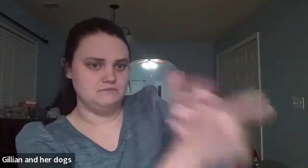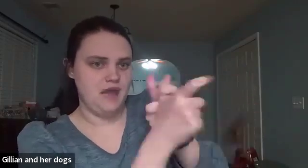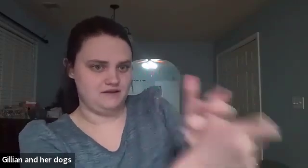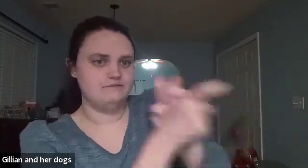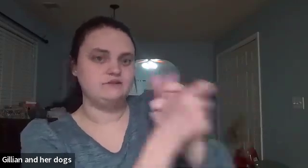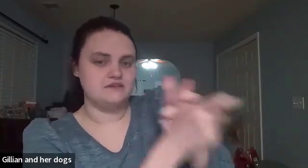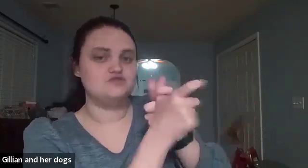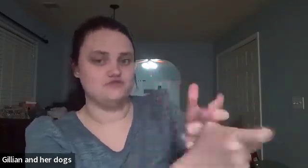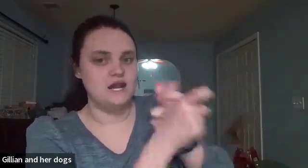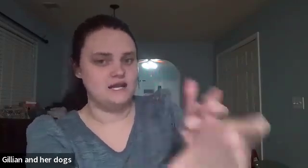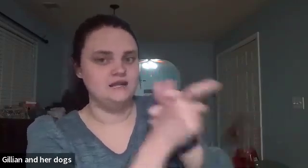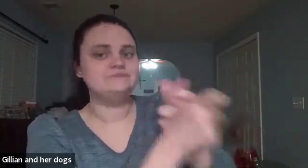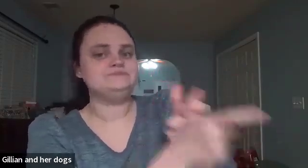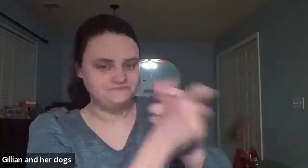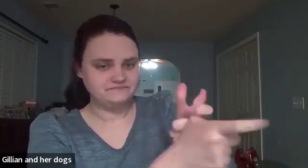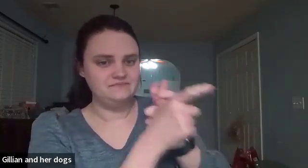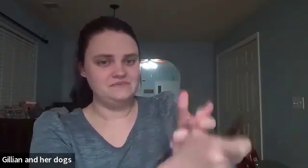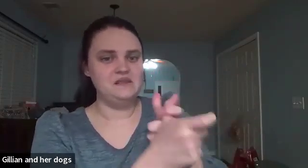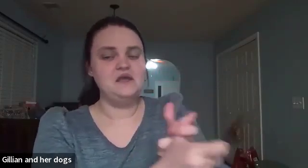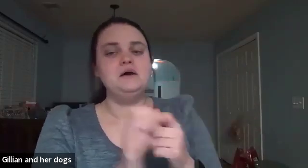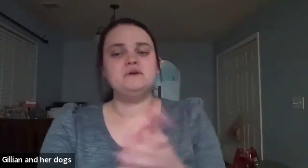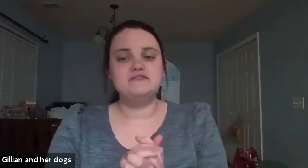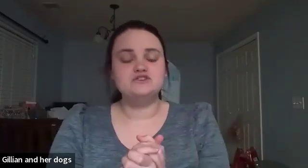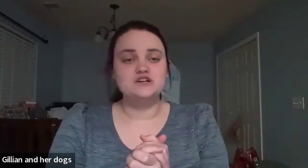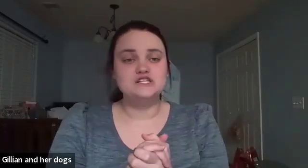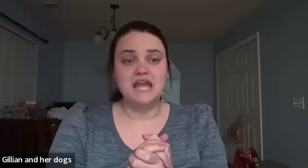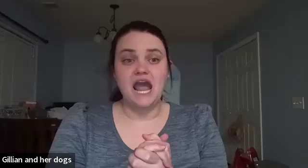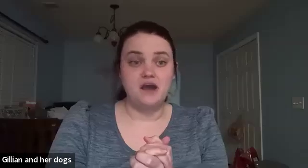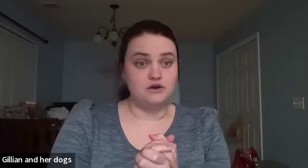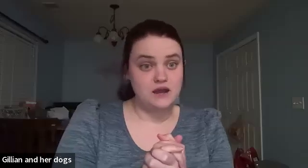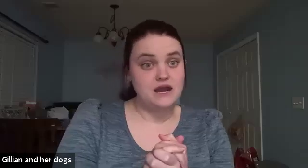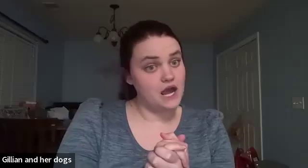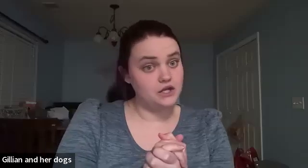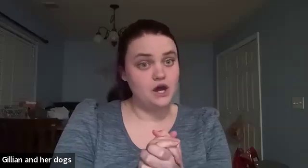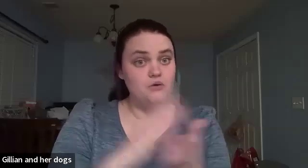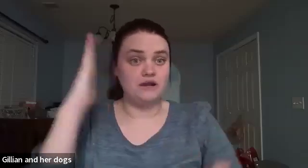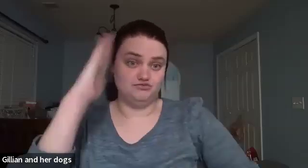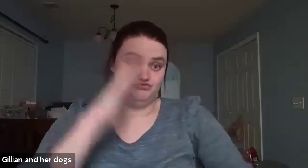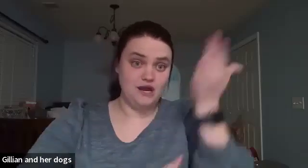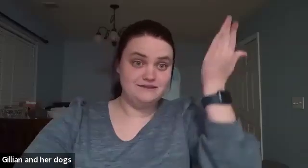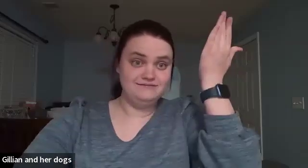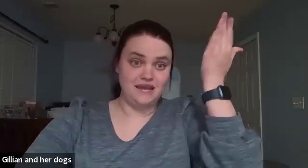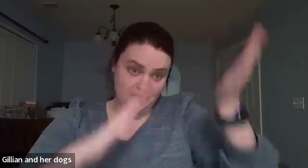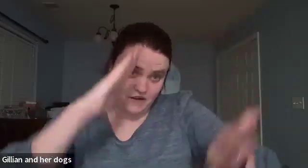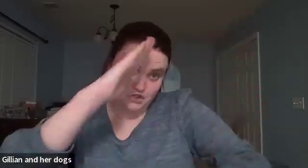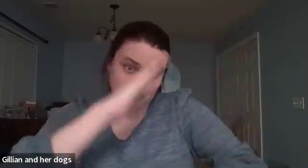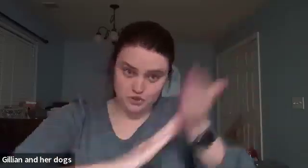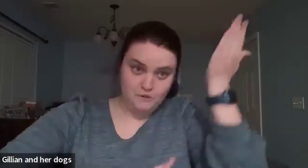motion back and forth like this, running. But then there's also like I've got to run, I got to go, where it's run, like I have got to go,